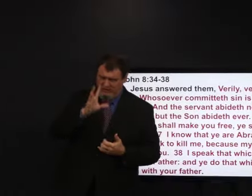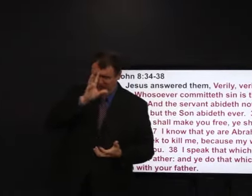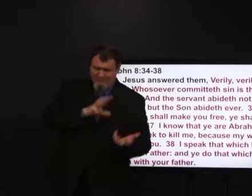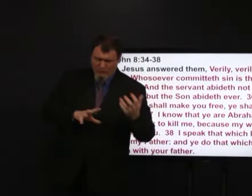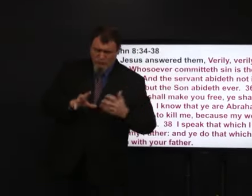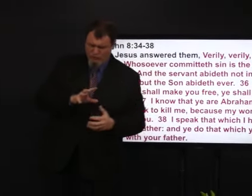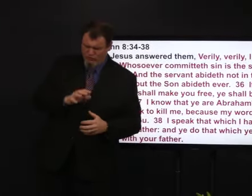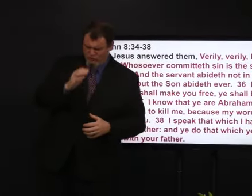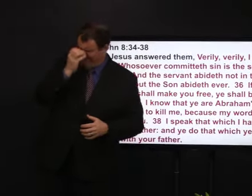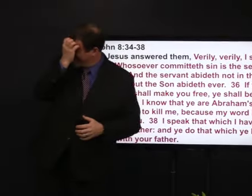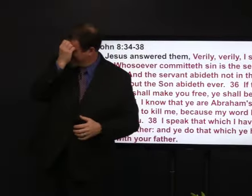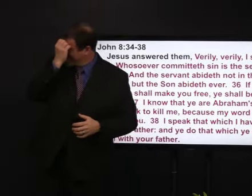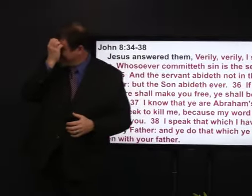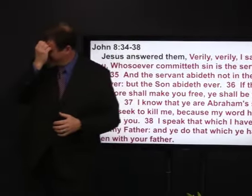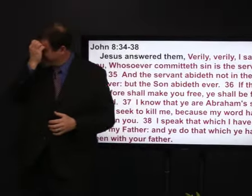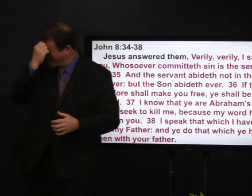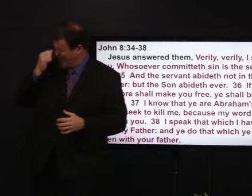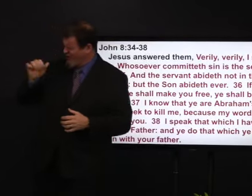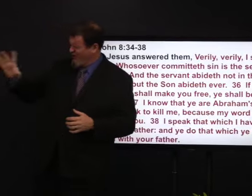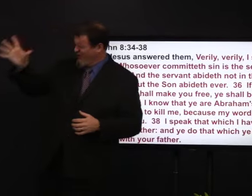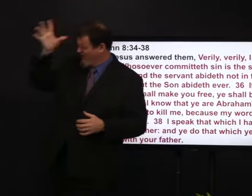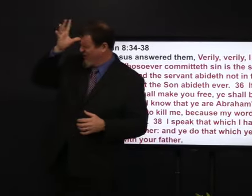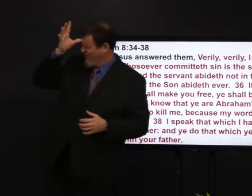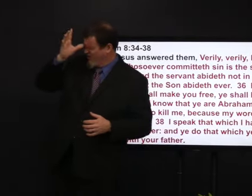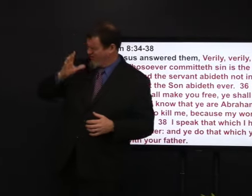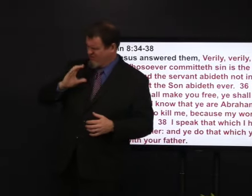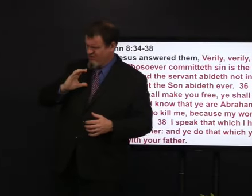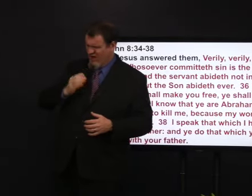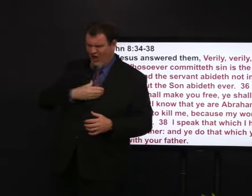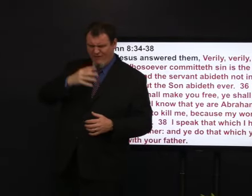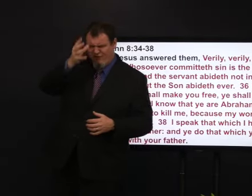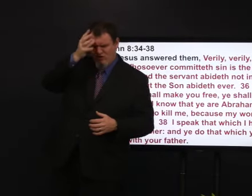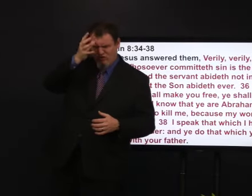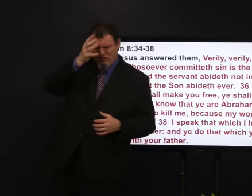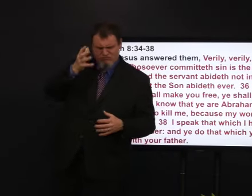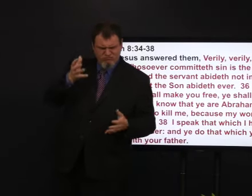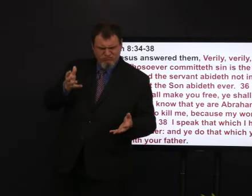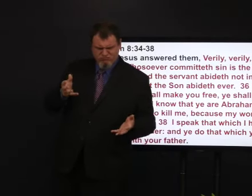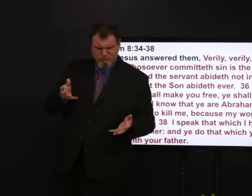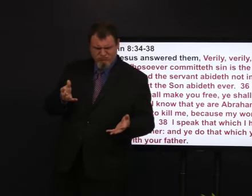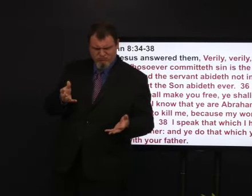Now the Jews are really confused. What? Your father and our father?